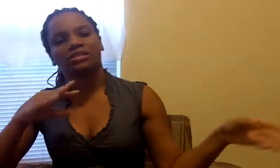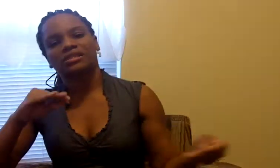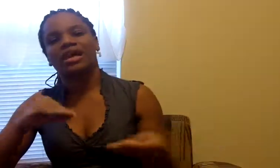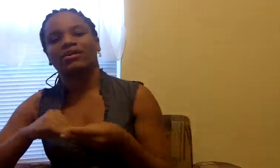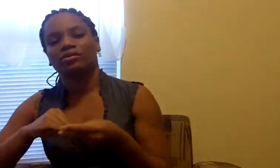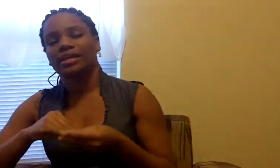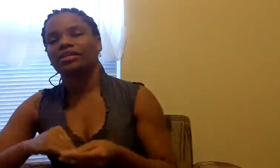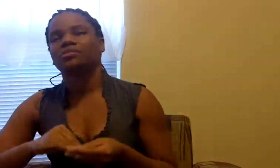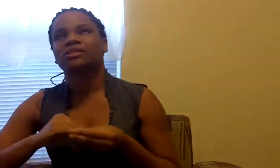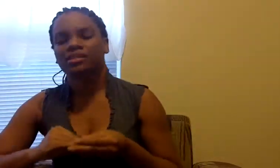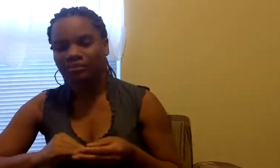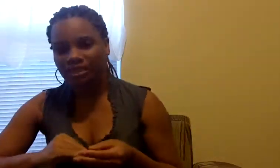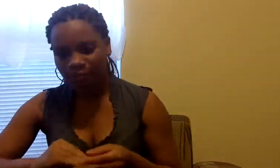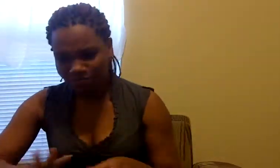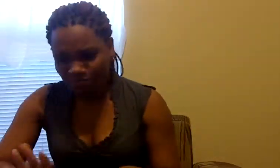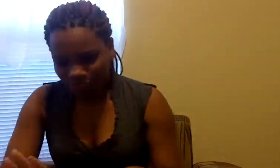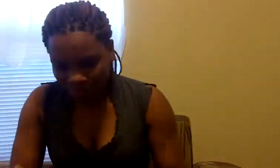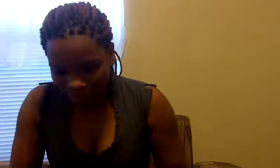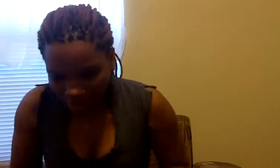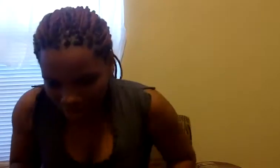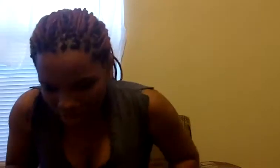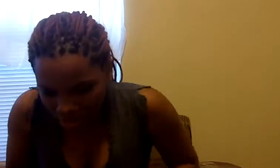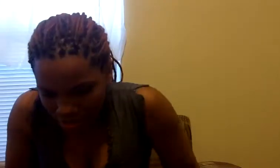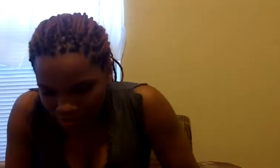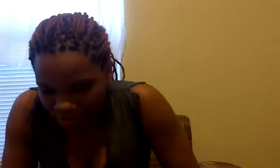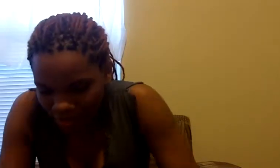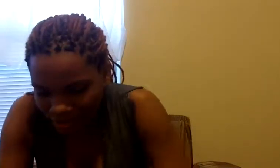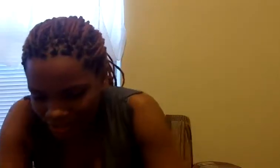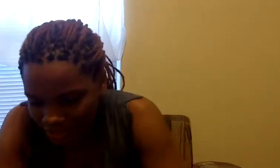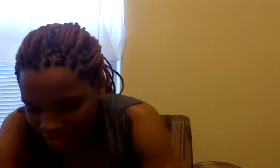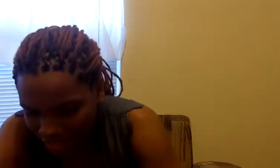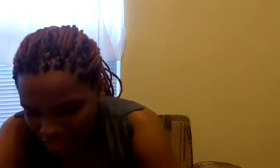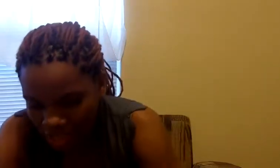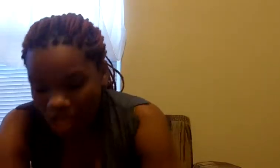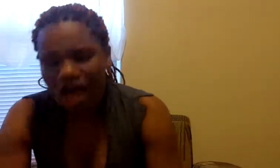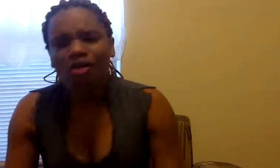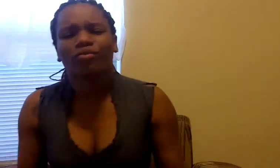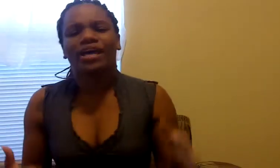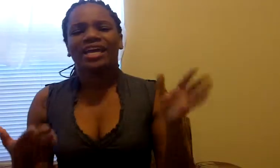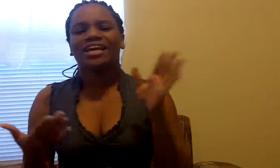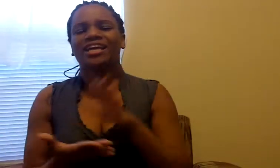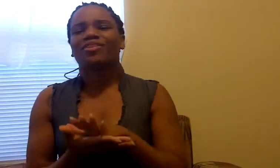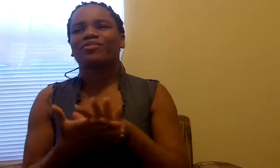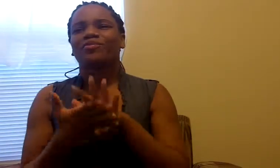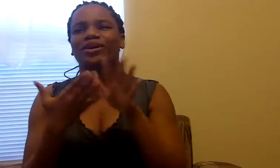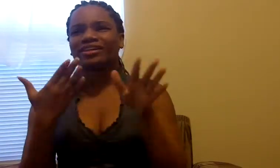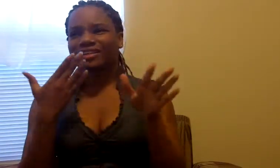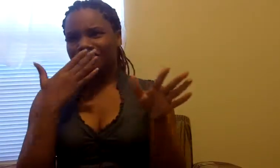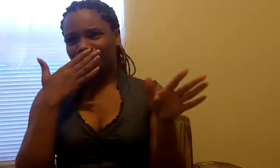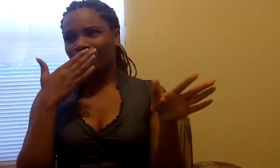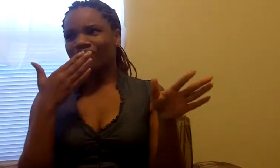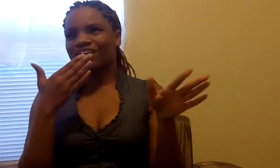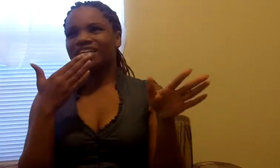just add on. It helps so much. What else? Oh, and one of the important